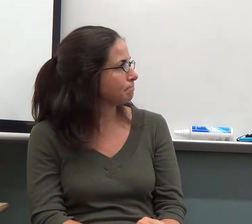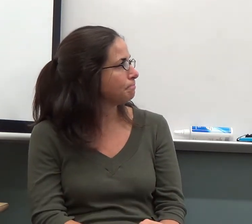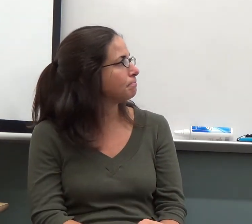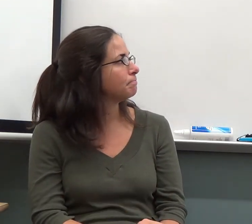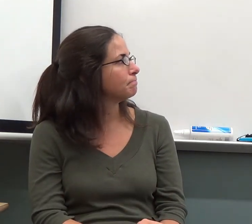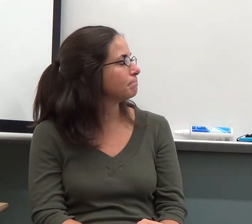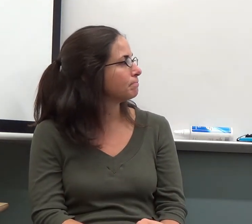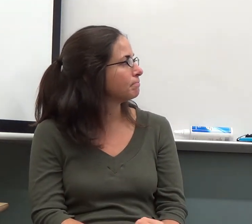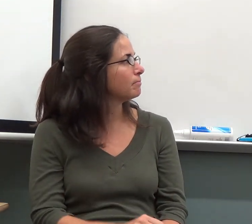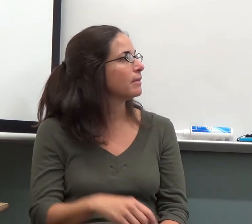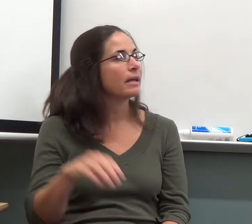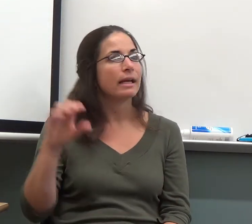1963 Triumph